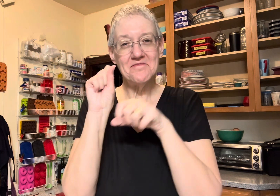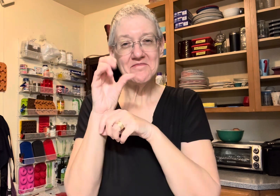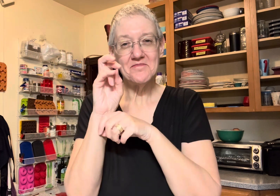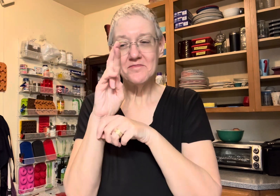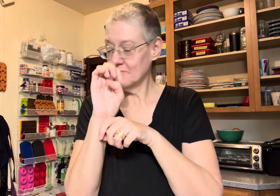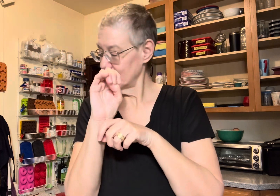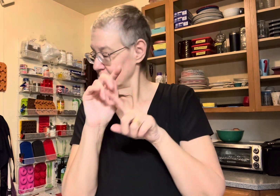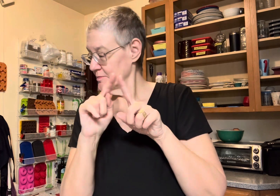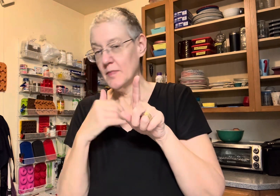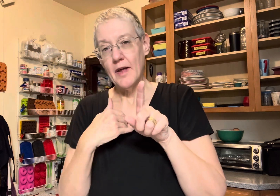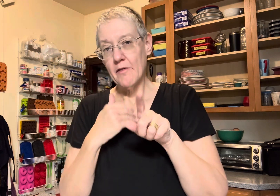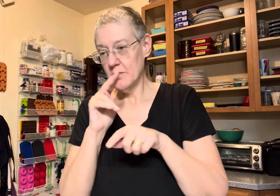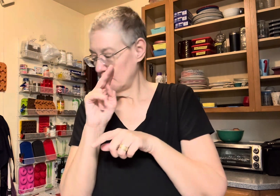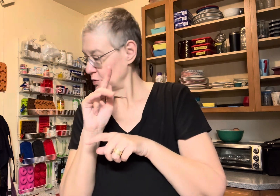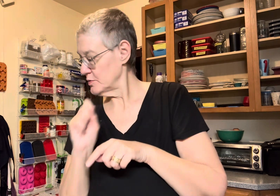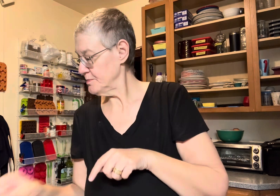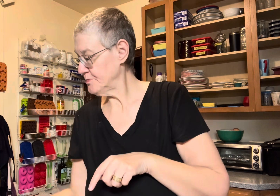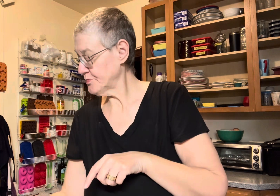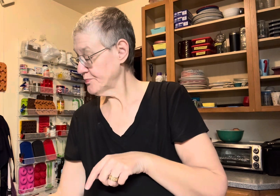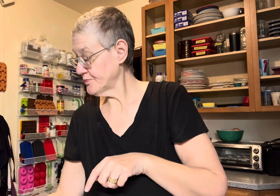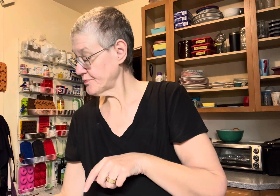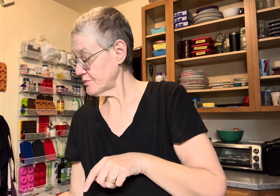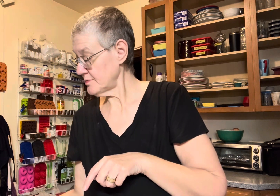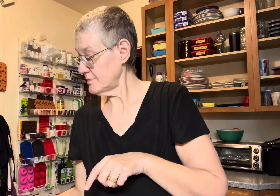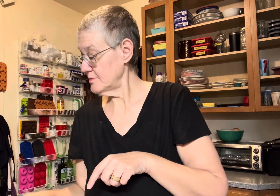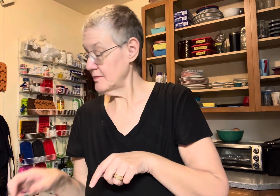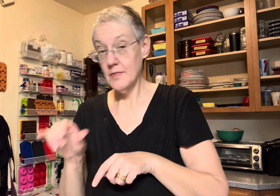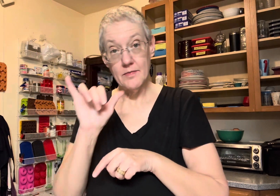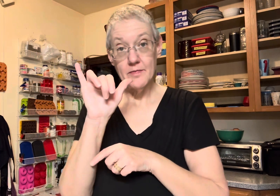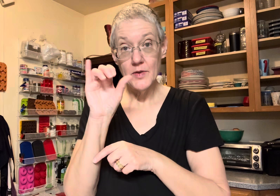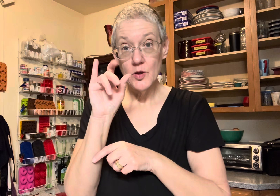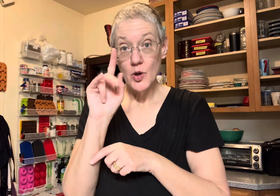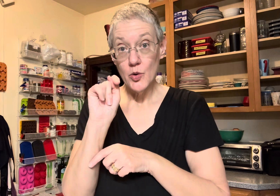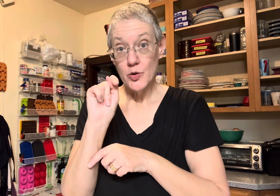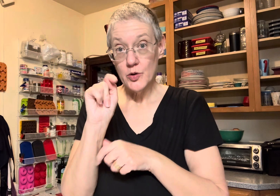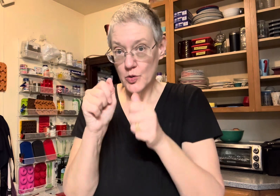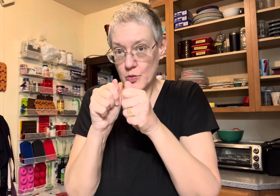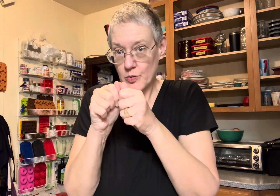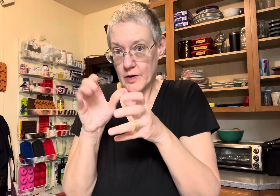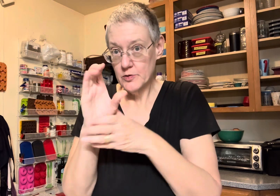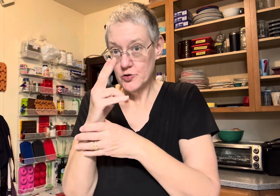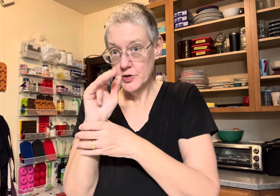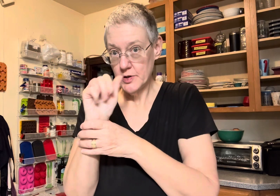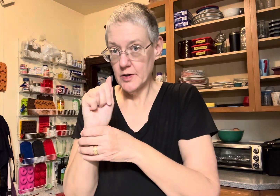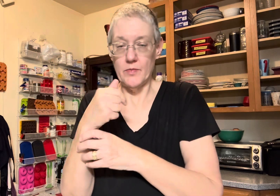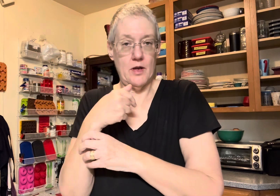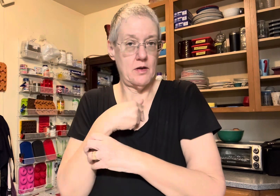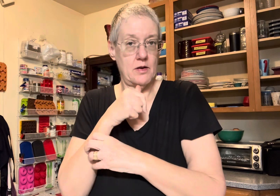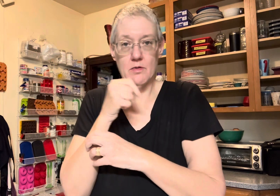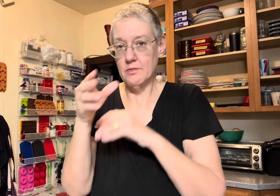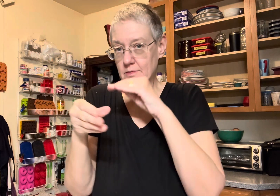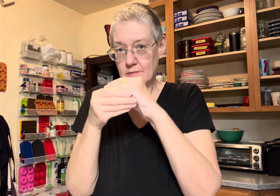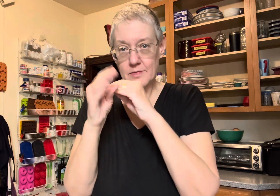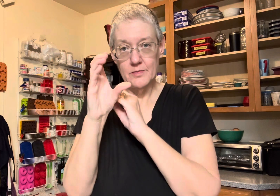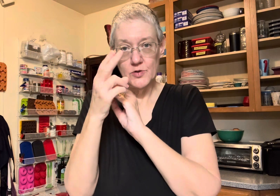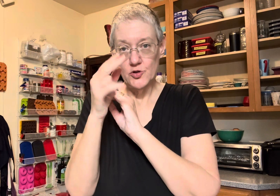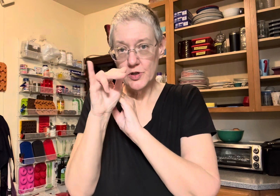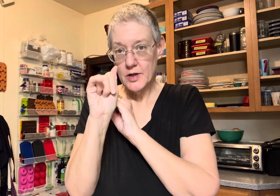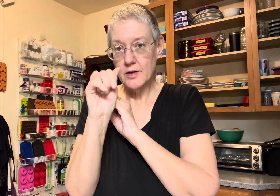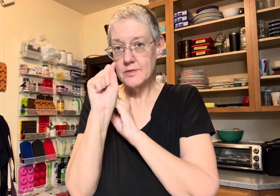each net carb up on the screen, but let me tell you what they are here. Let me look at my notes. The yogurt without chia seeds, because I